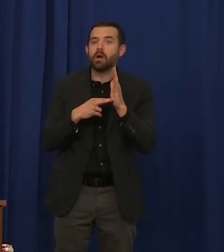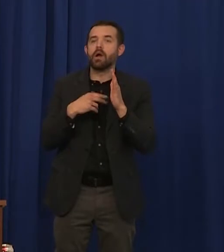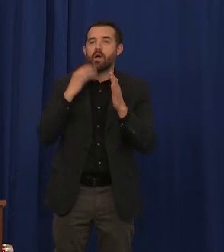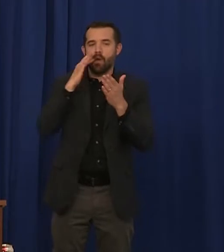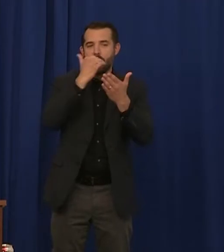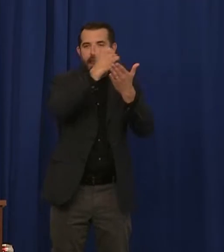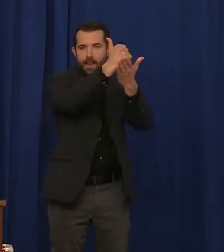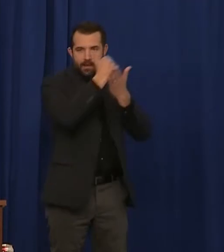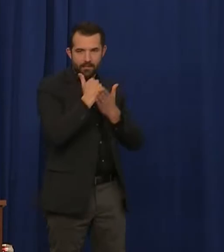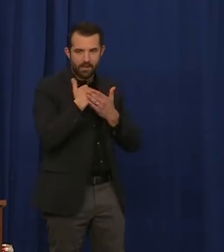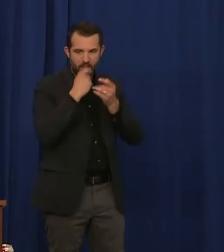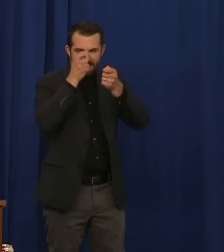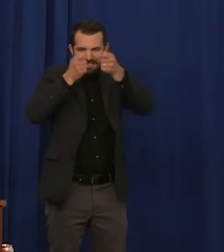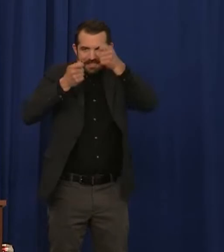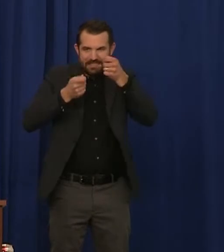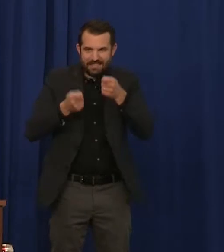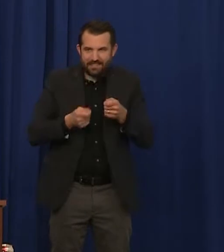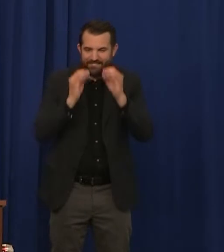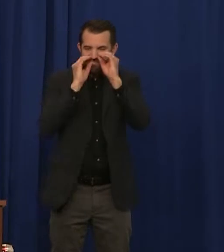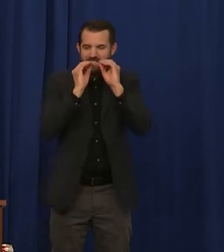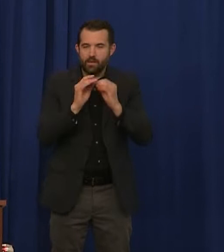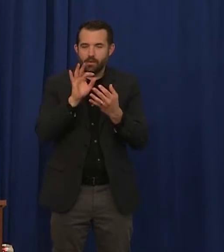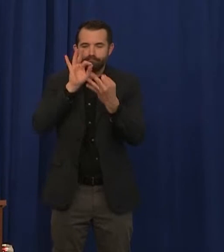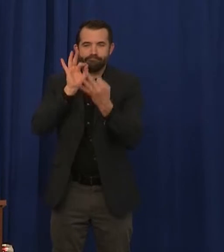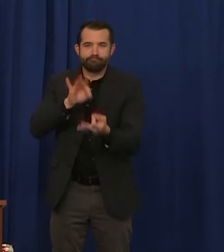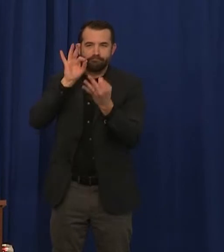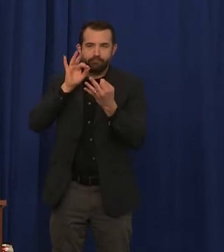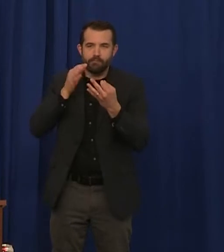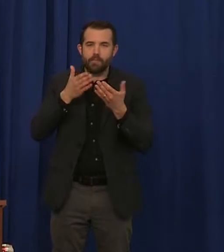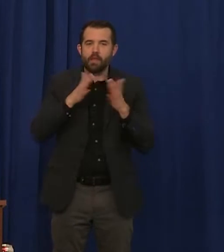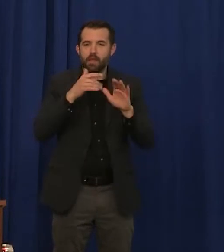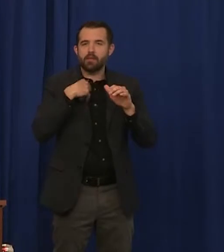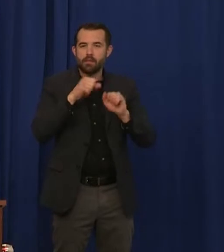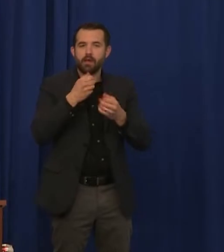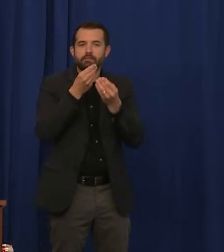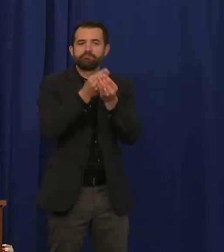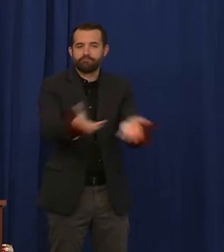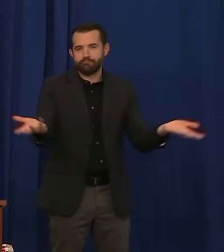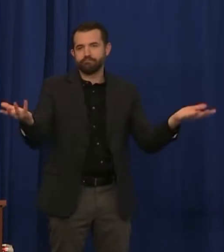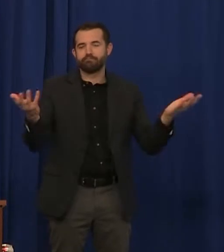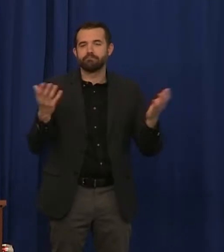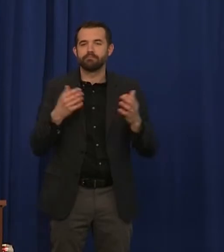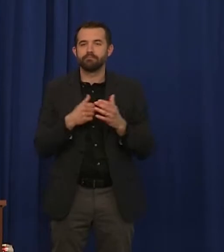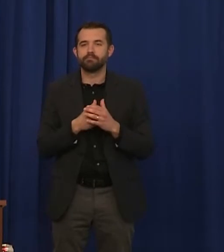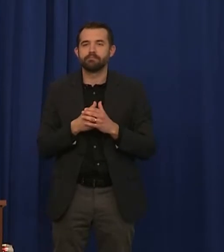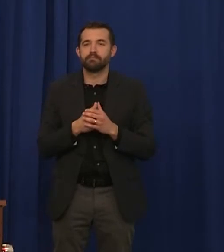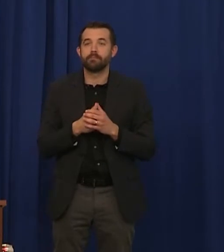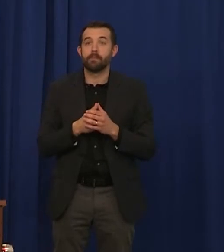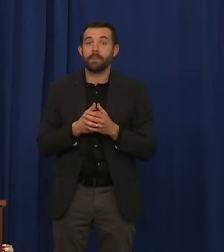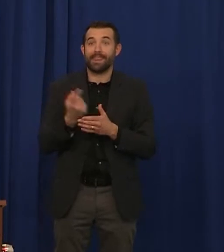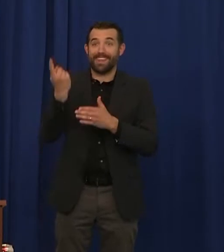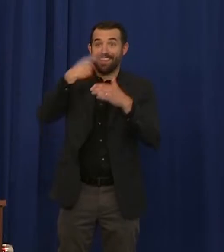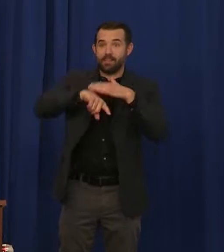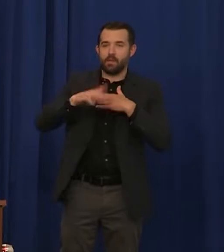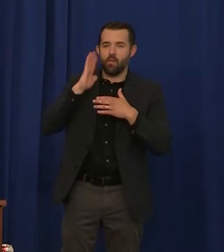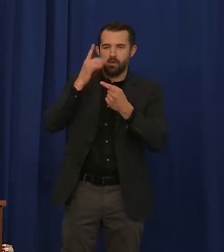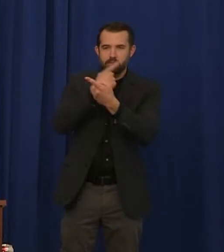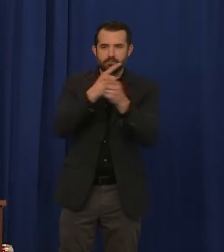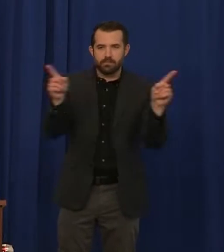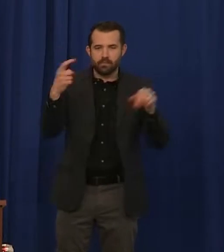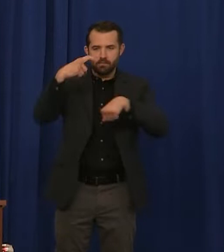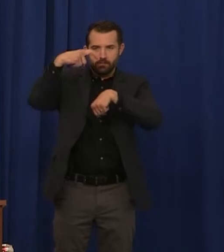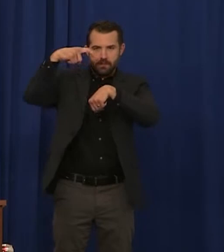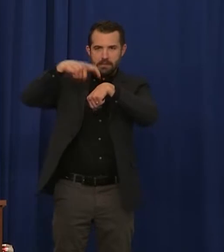this important work. I will announce a timeline early next week for our rollout of the Pandemic